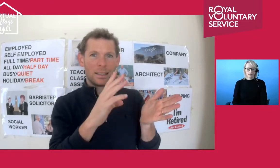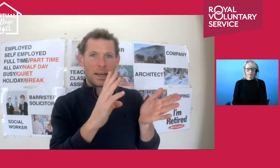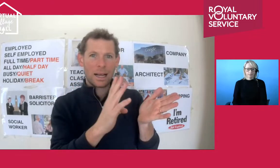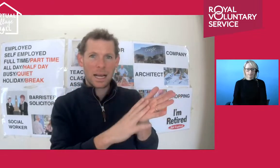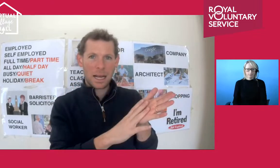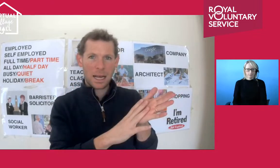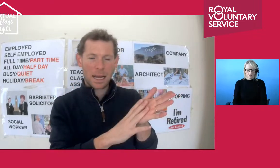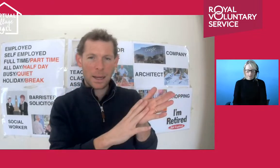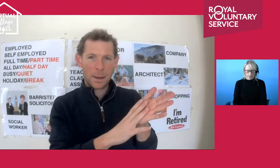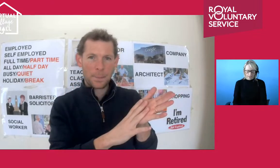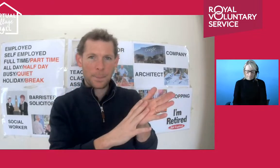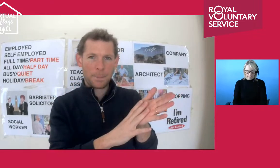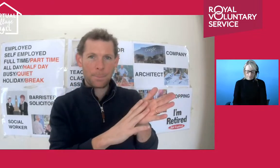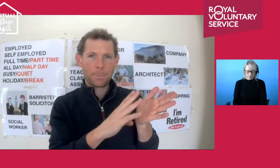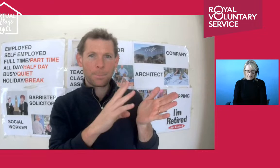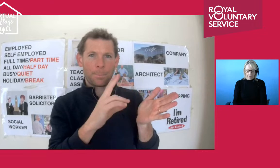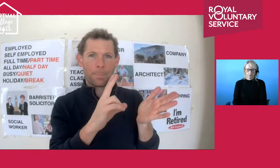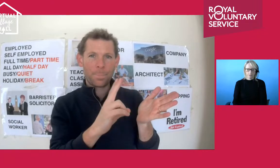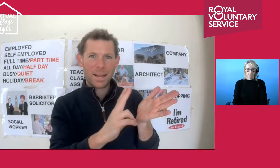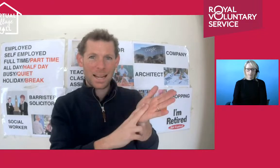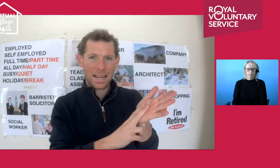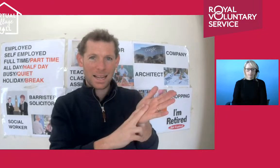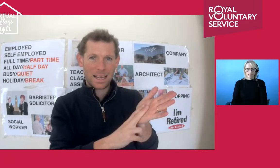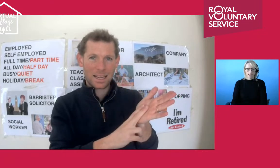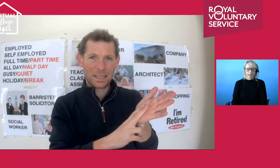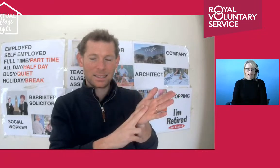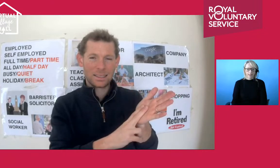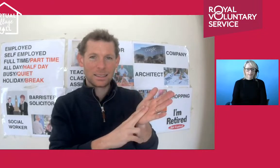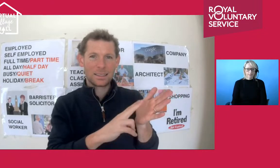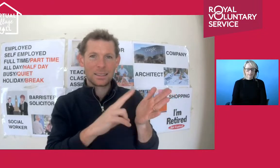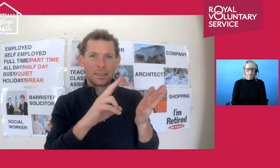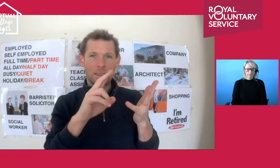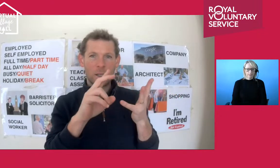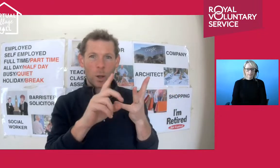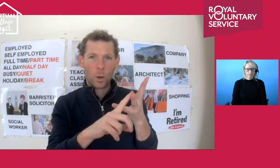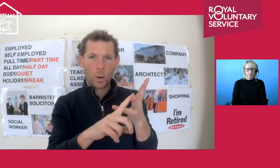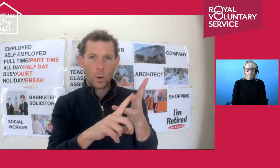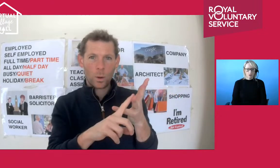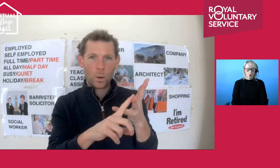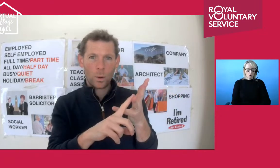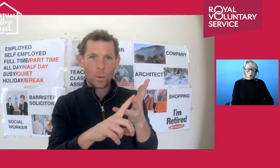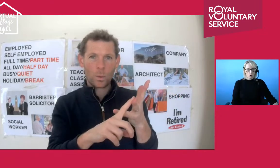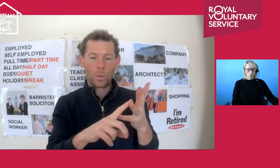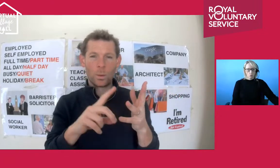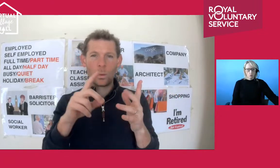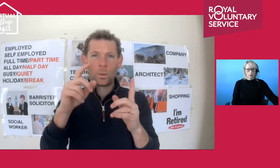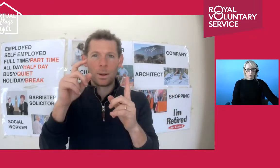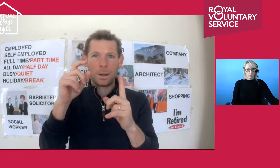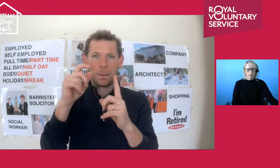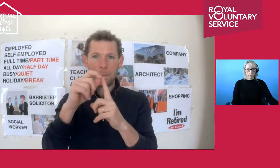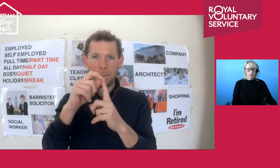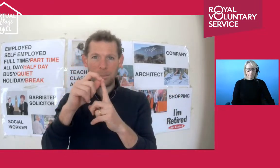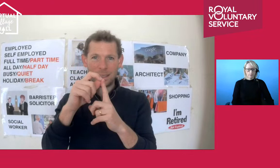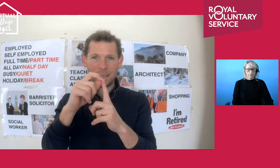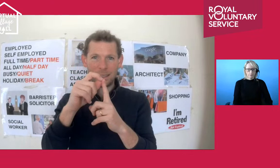L, M, N, O